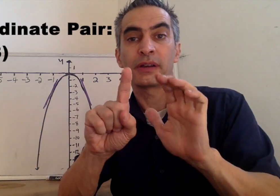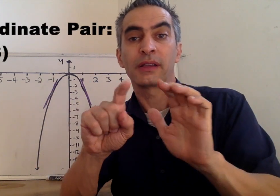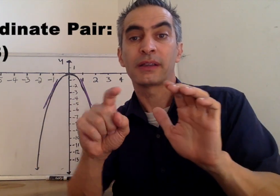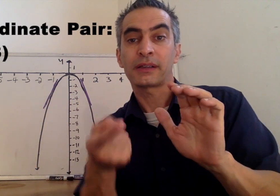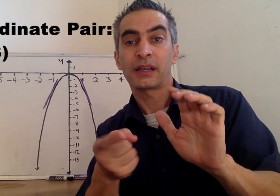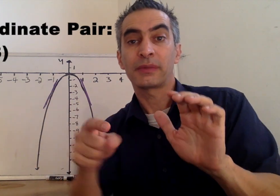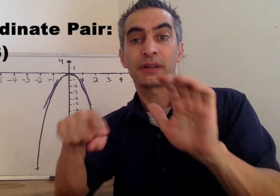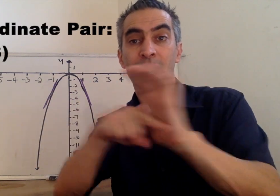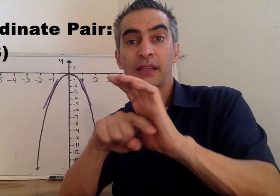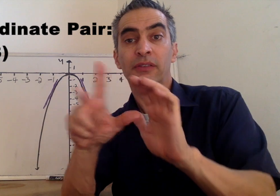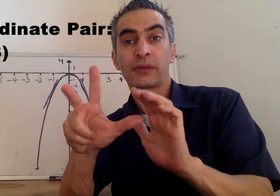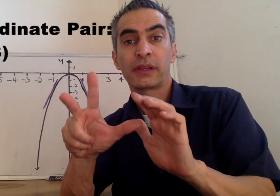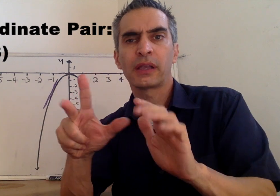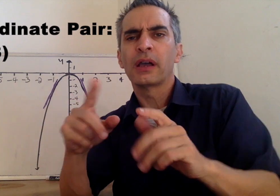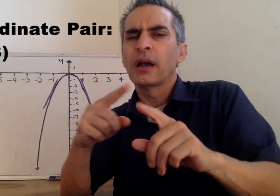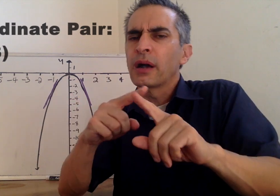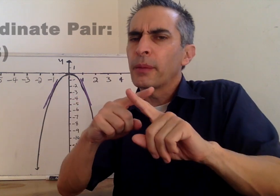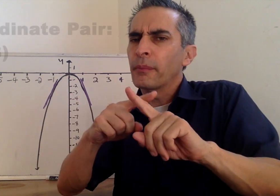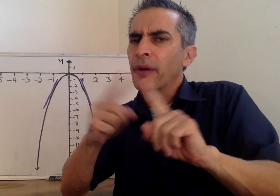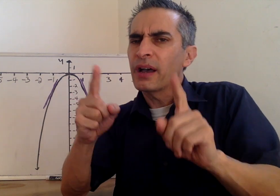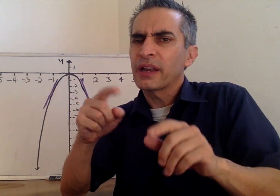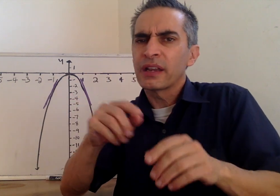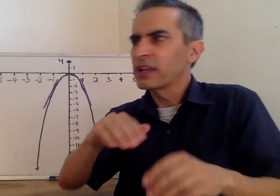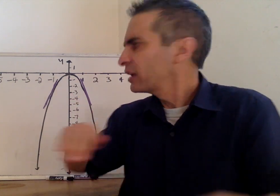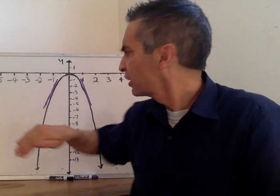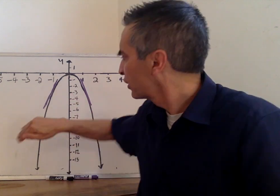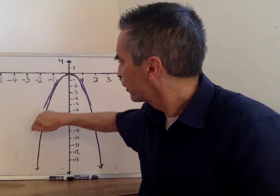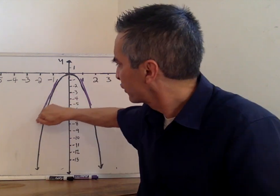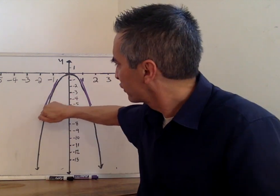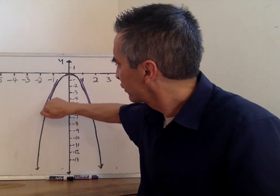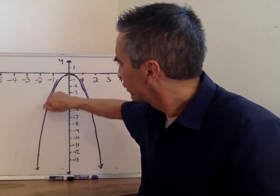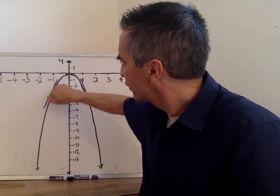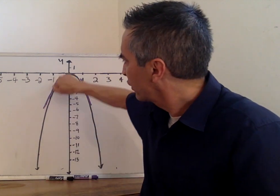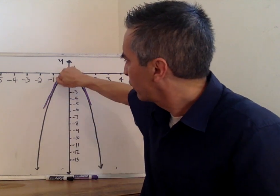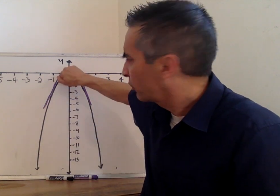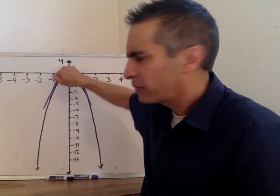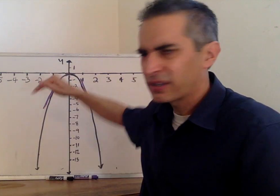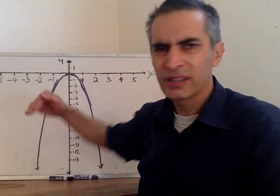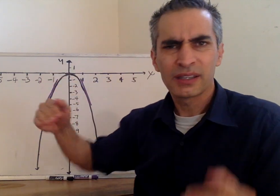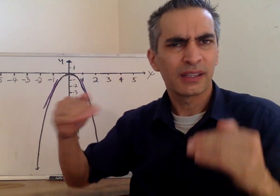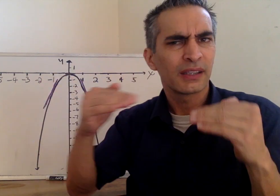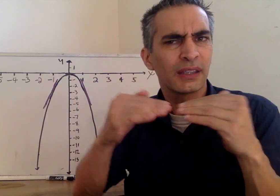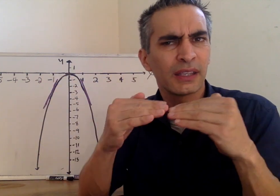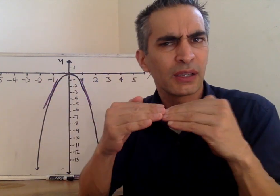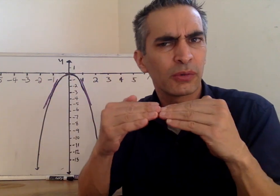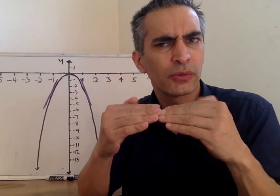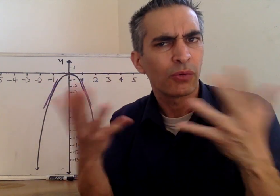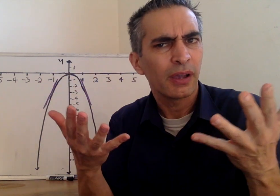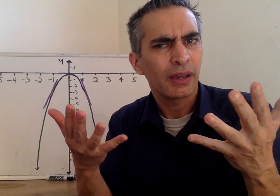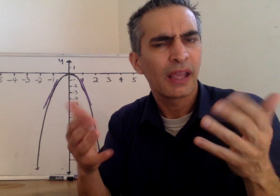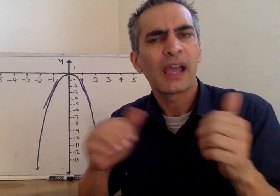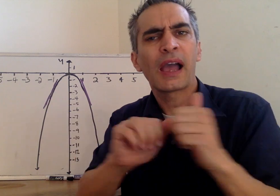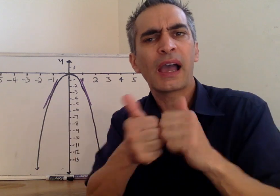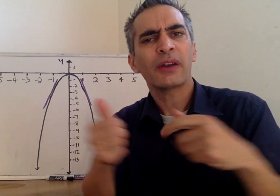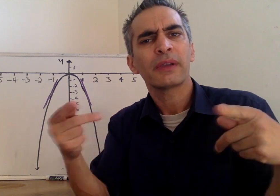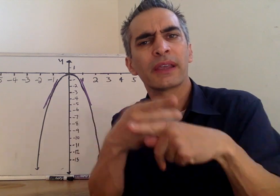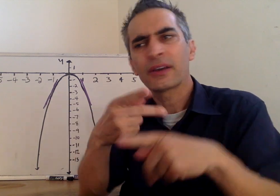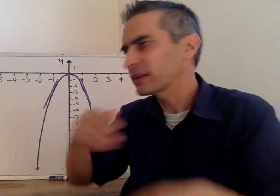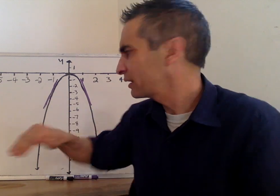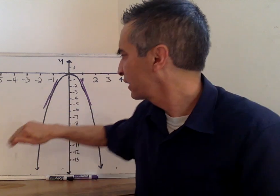1, negative 3. But the slope, what is that equal to? How are going to